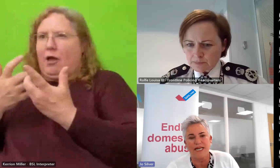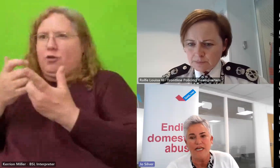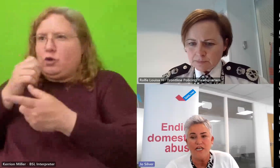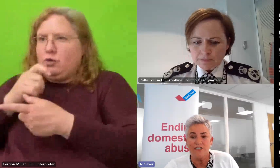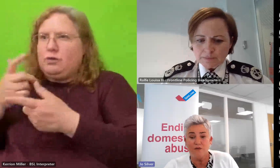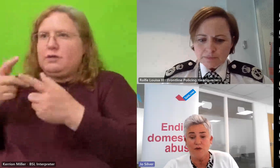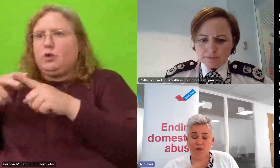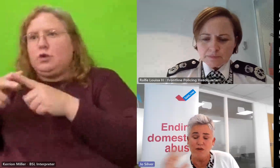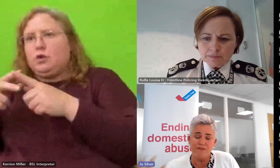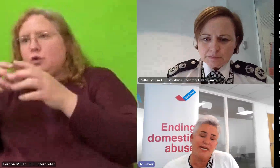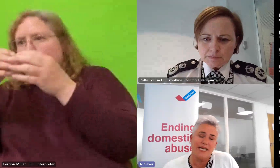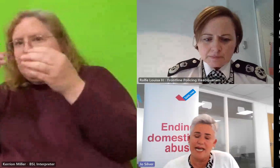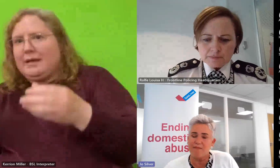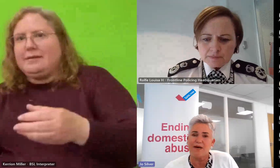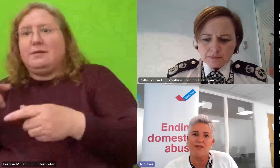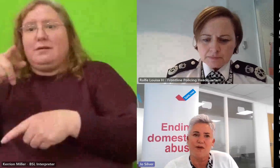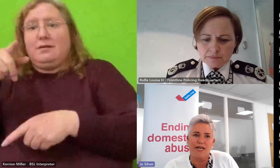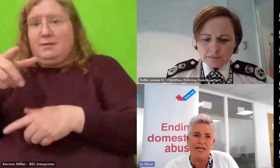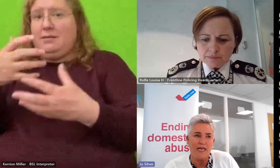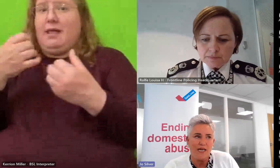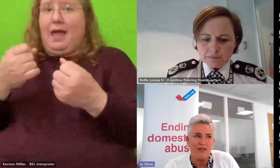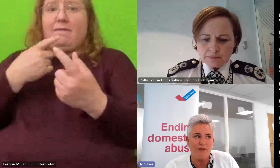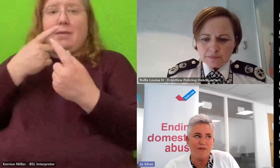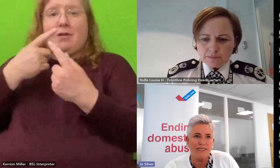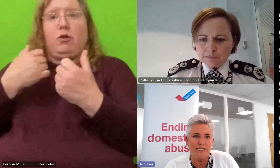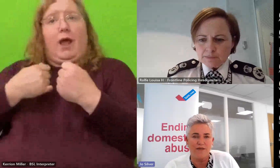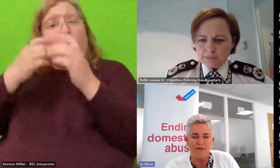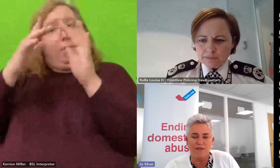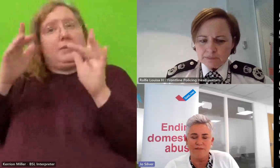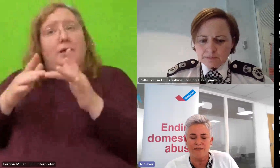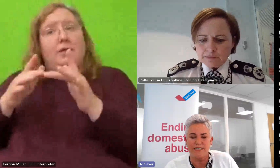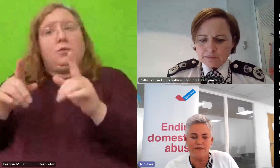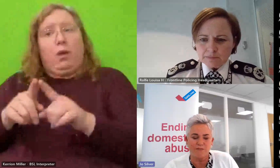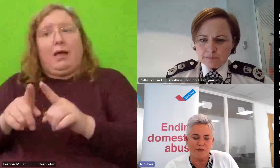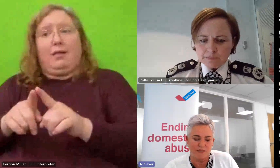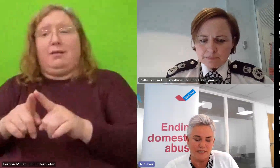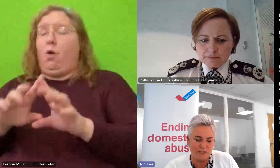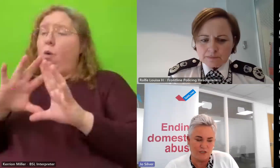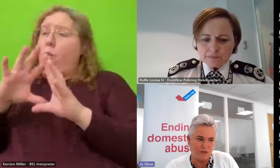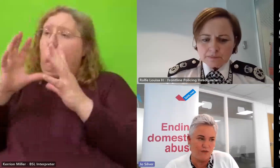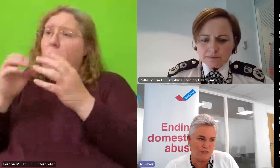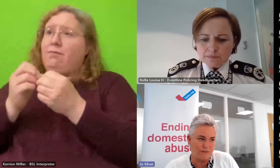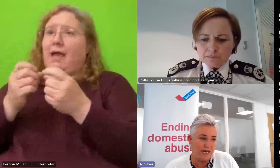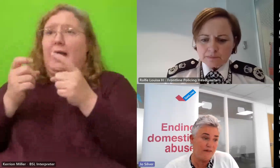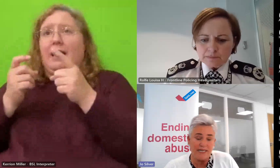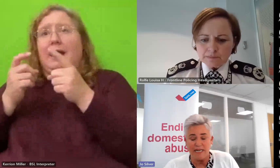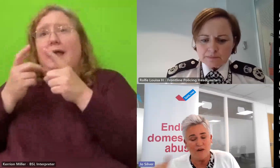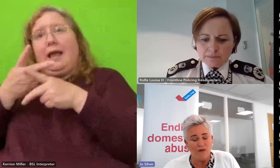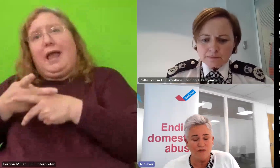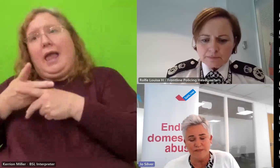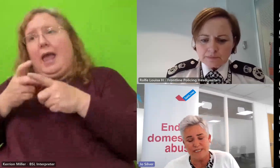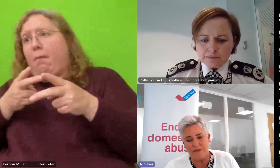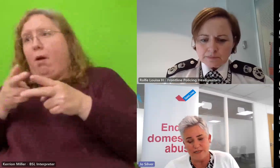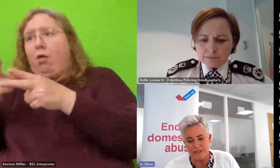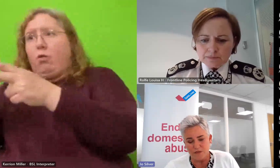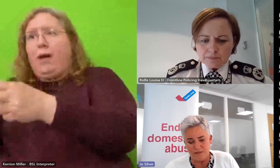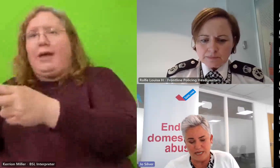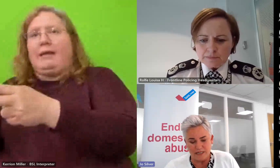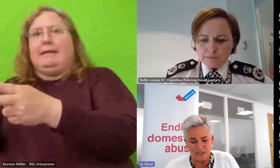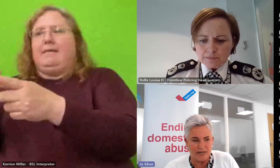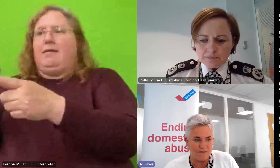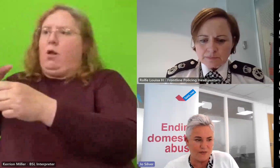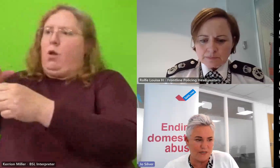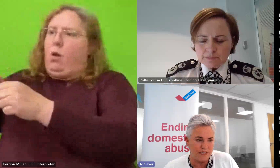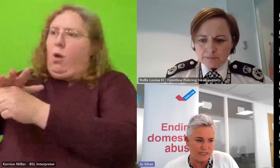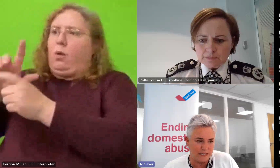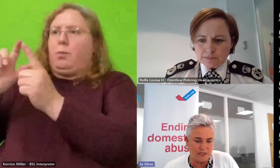our website. So all of that care pathway, local community response I've just talked about, all the materials will